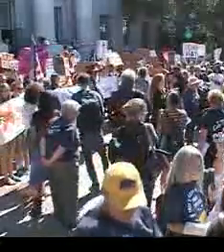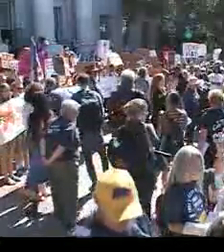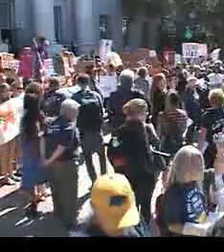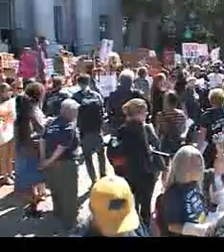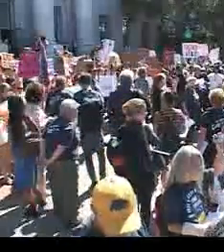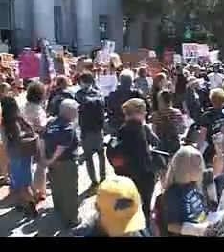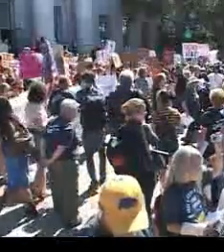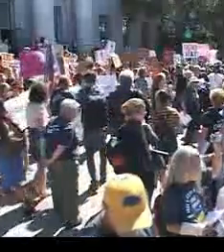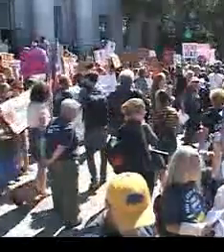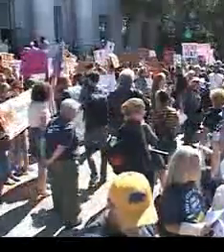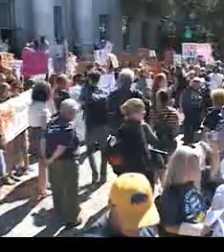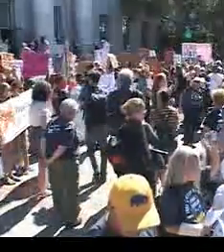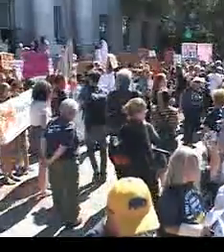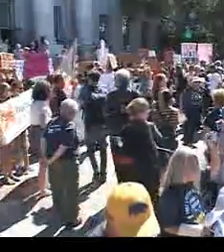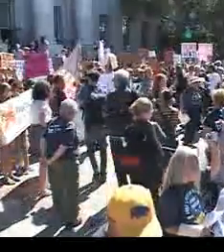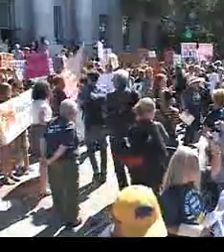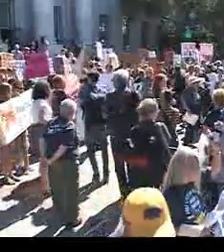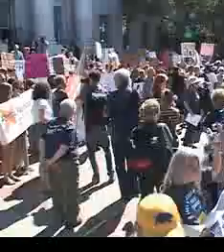the ASUC